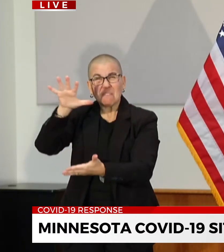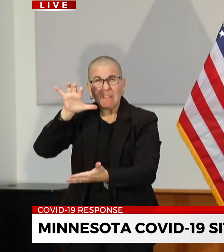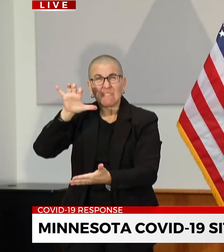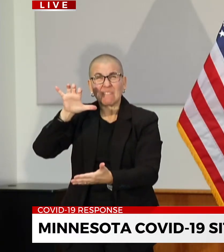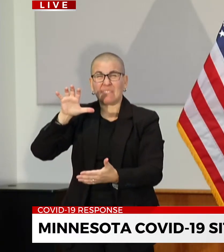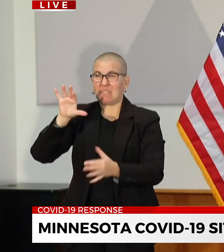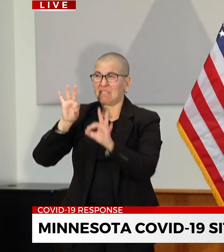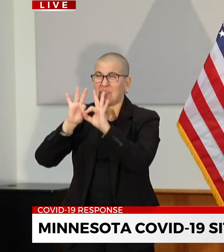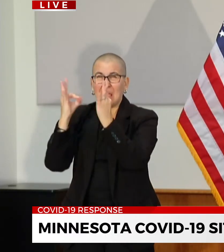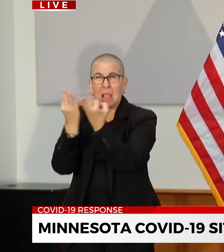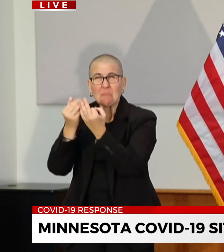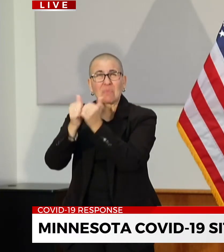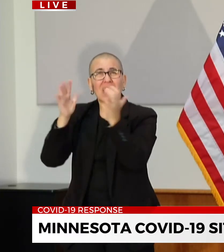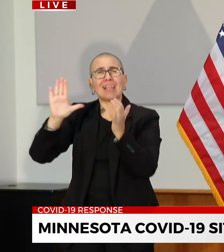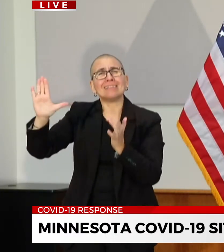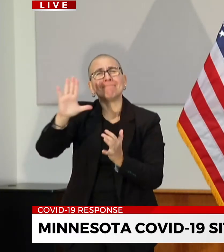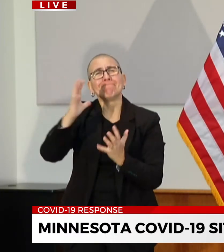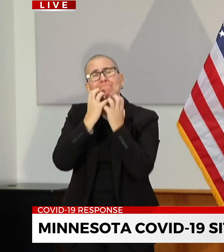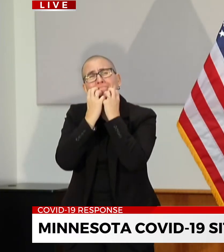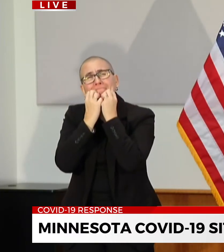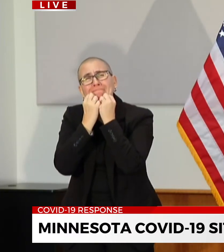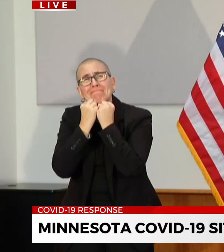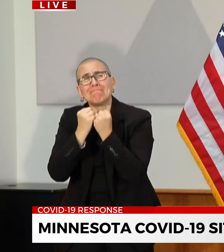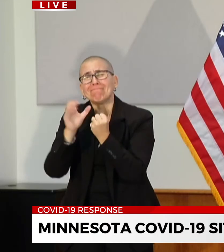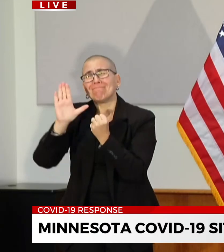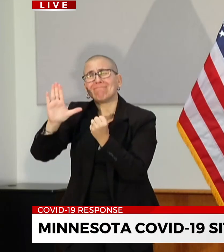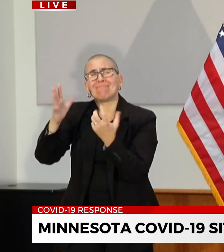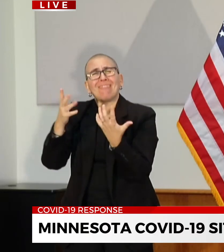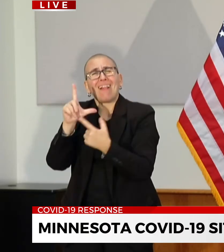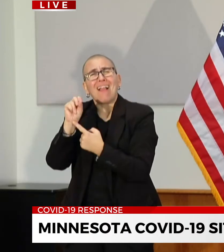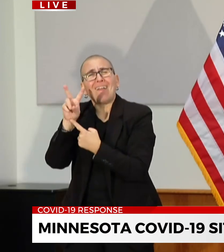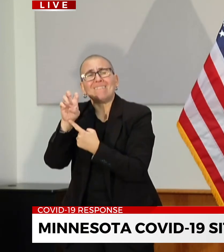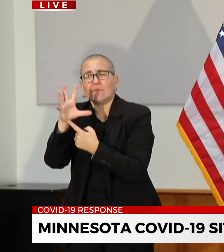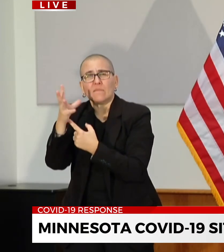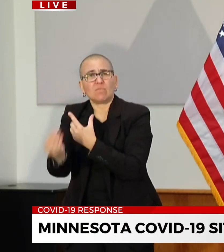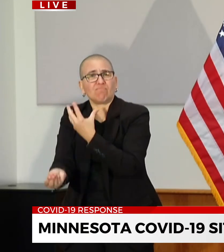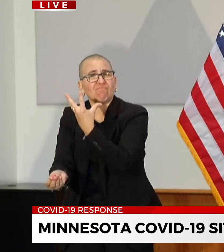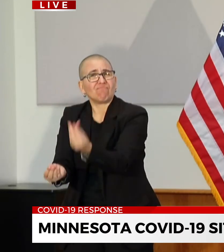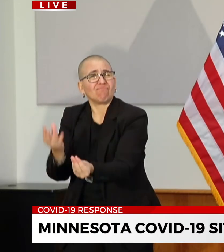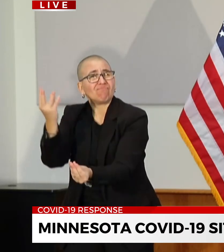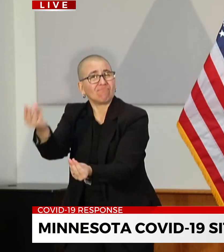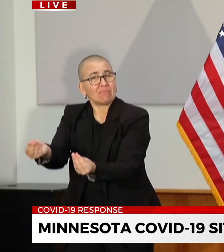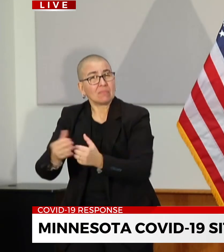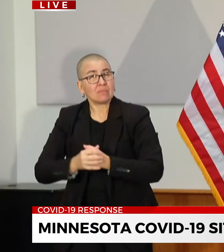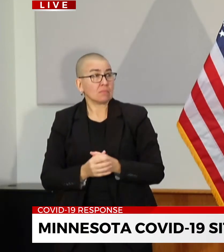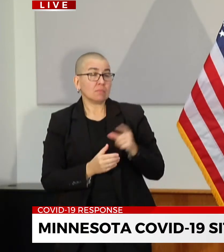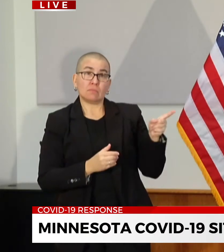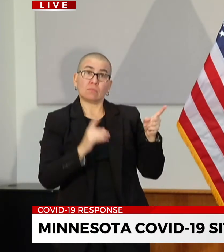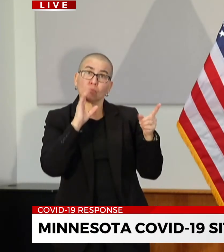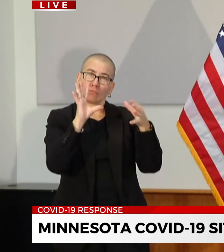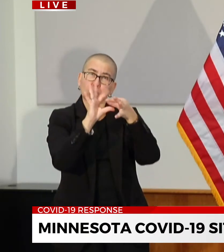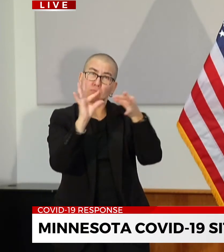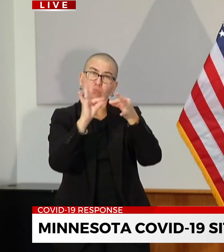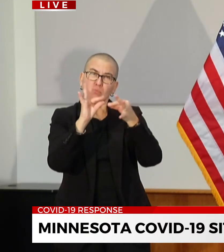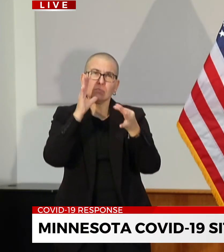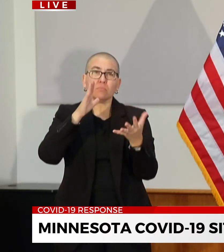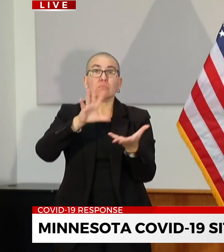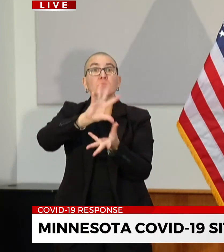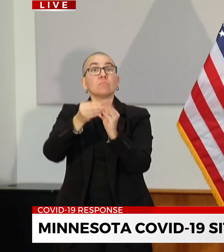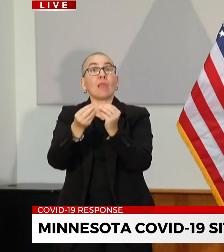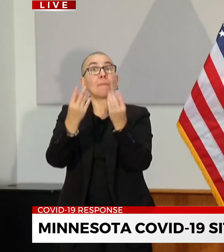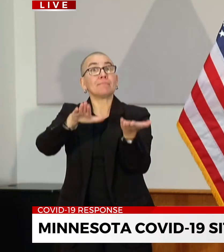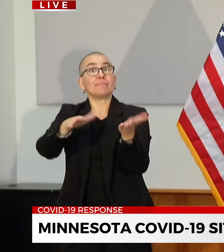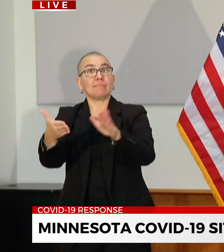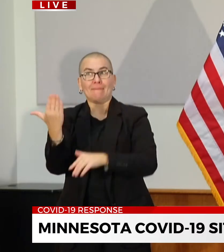ones there. You'll see today, and the Commissioner will talk about the death total to be 15. Now, the reason I bring that up is we're